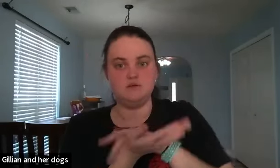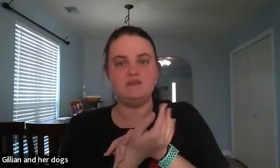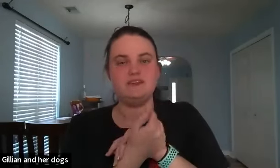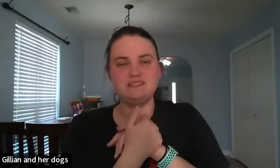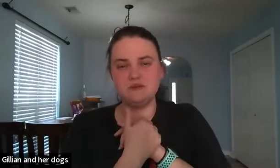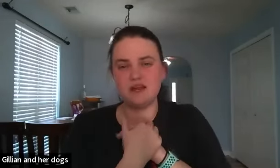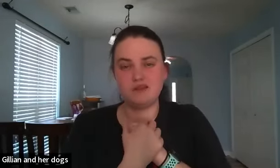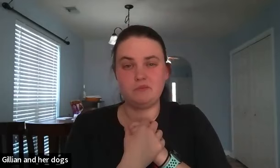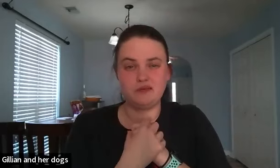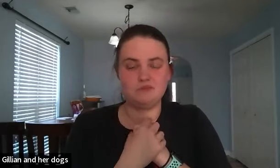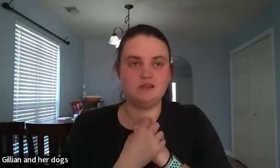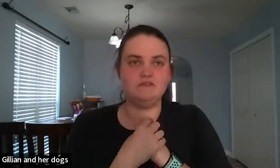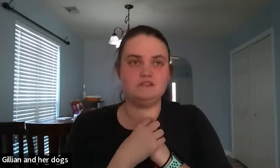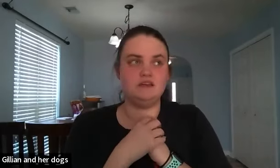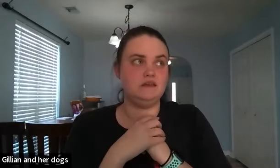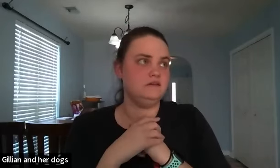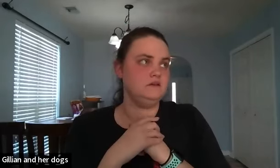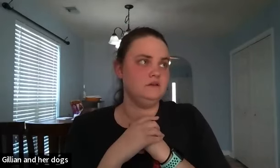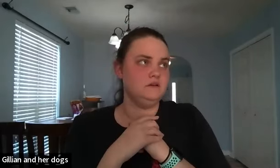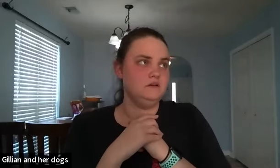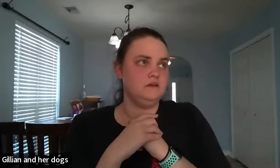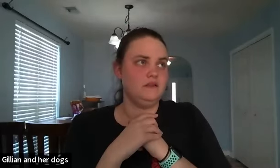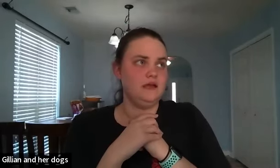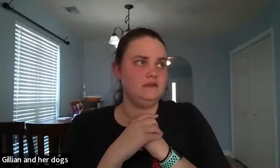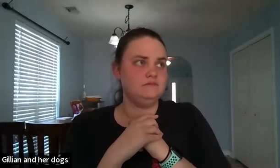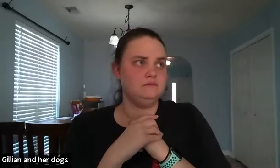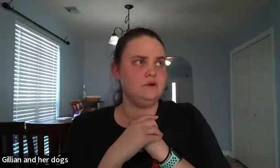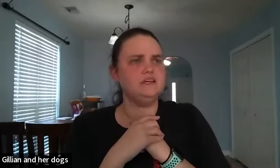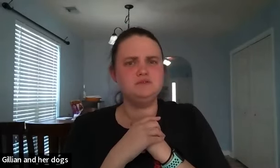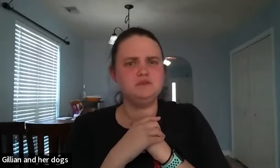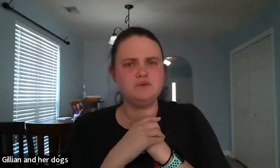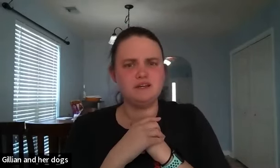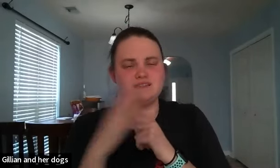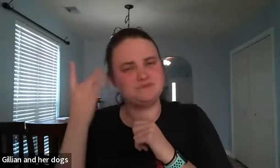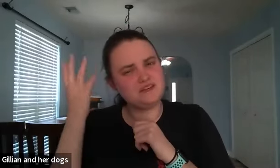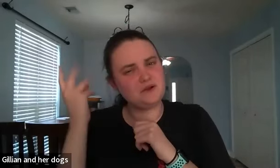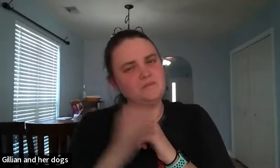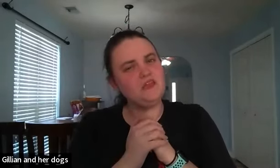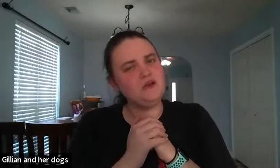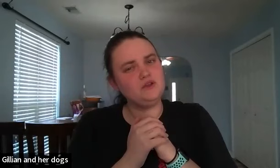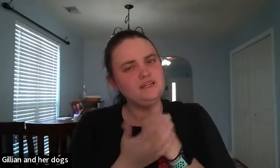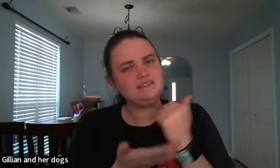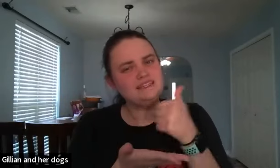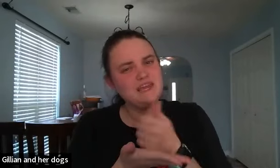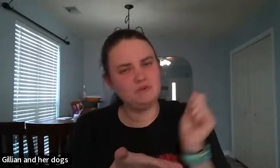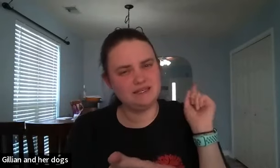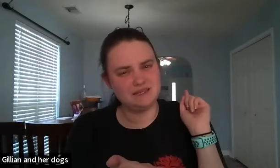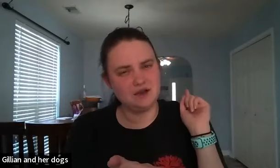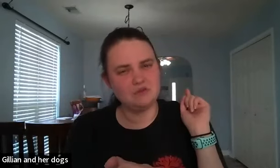If it gets to be kind of like a big number, like if you're saying like, well, I guess you really want it, because I'm sitting here going, you want to say 10 weeks ago, because